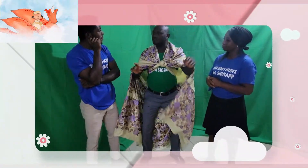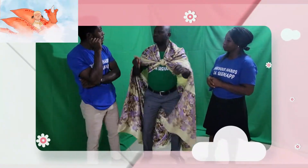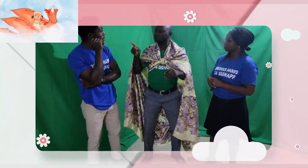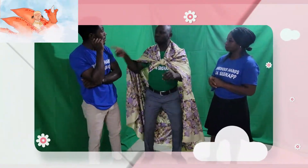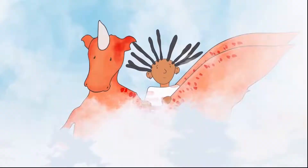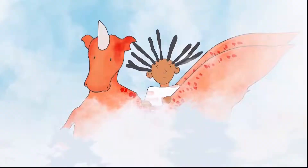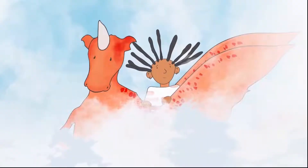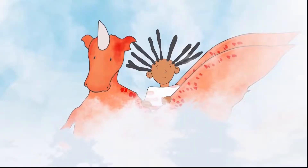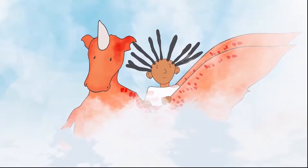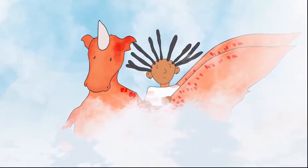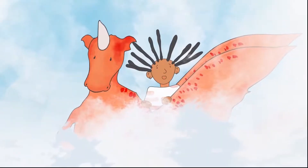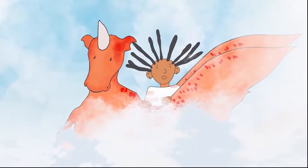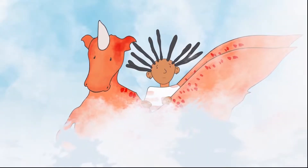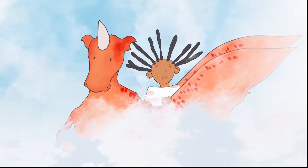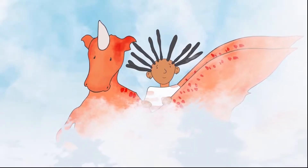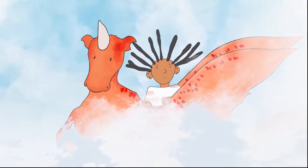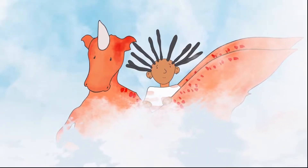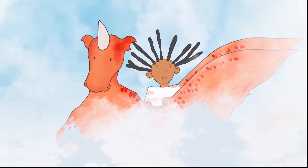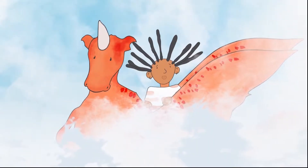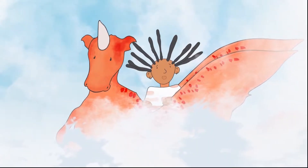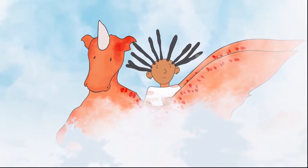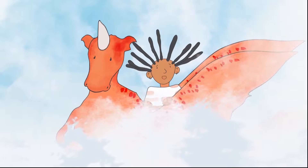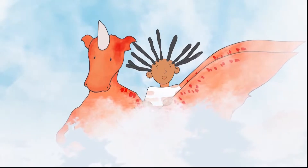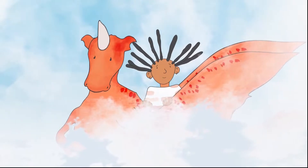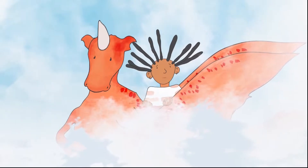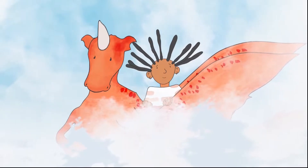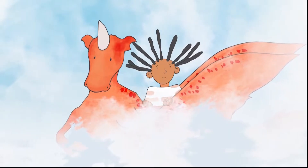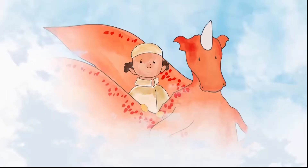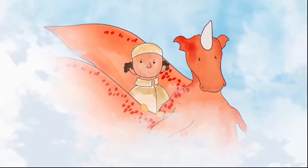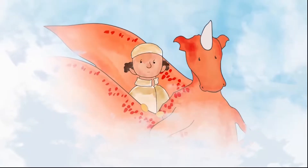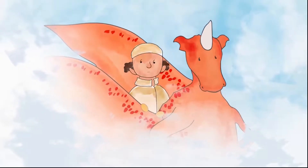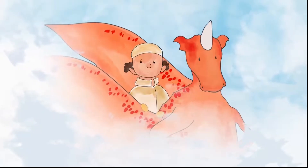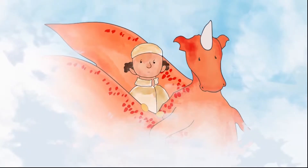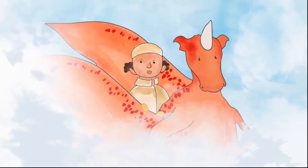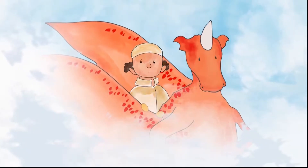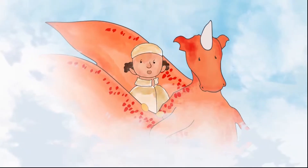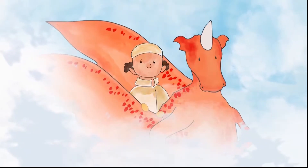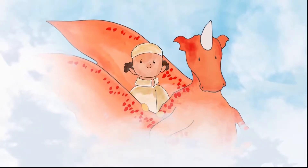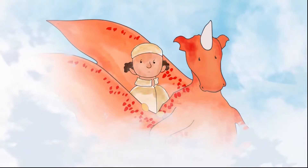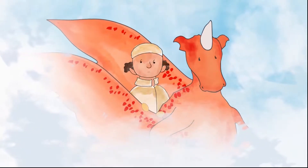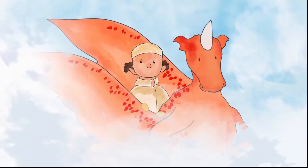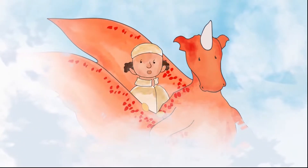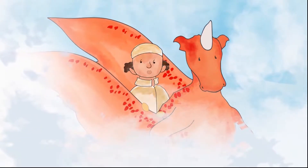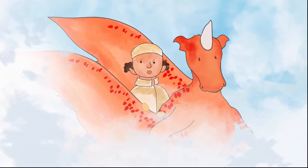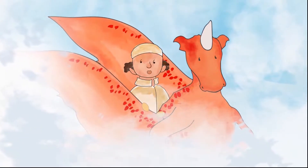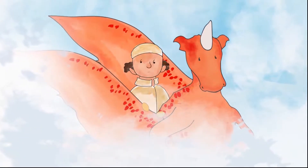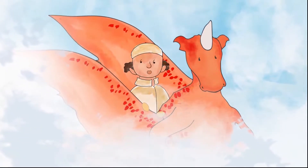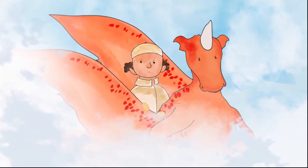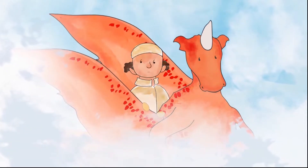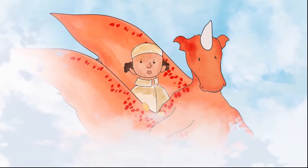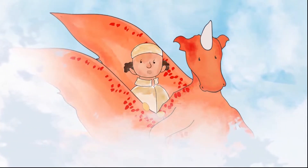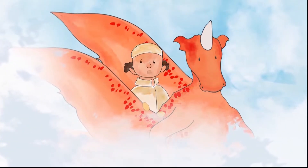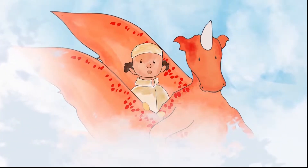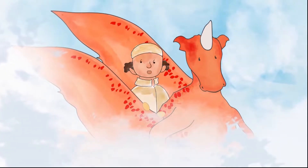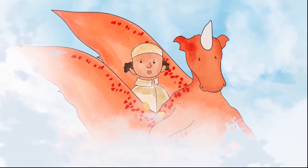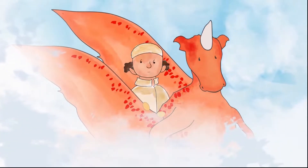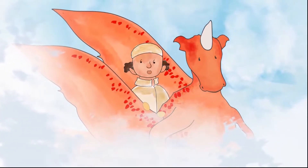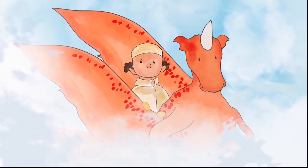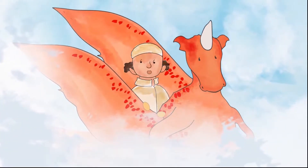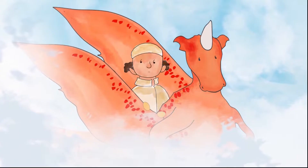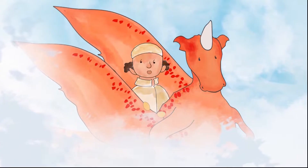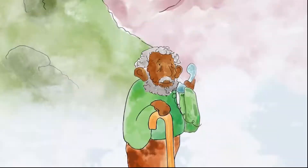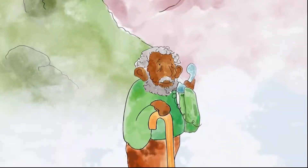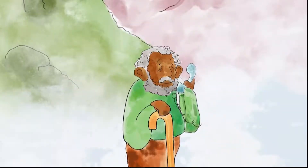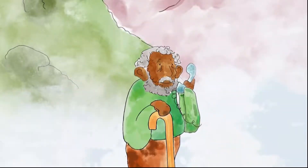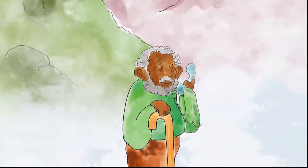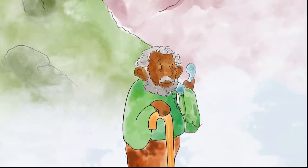asked them. "I like to think about someone who makes me feel safe," said Sarah. "Me too. I think of all